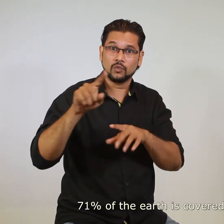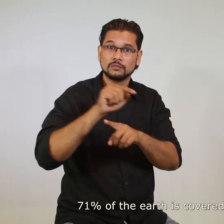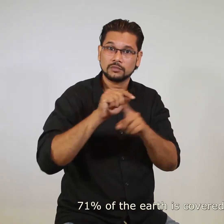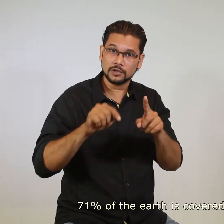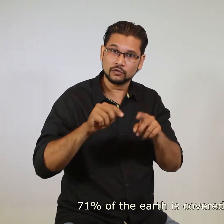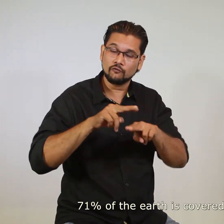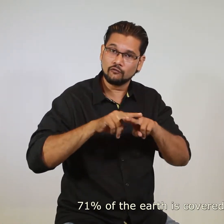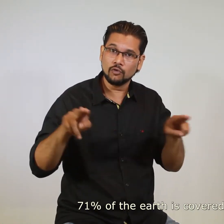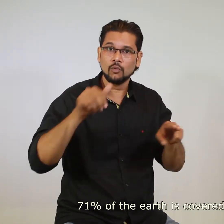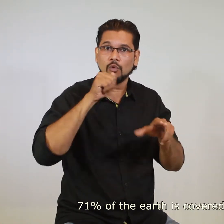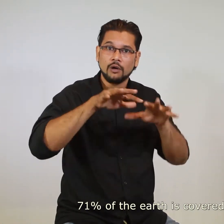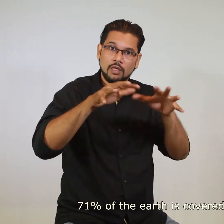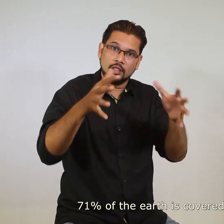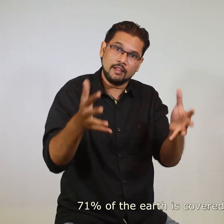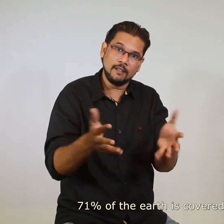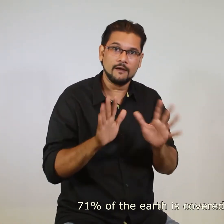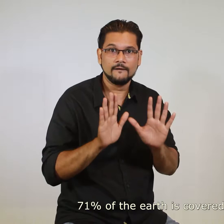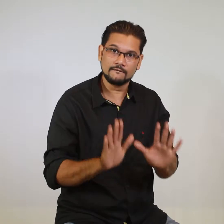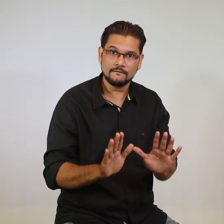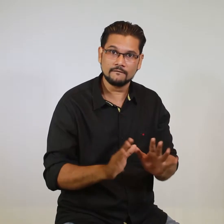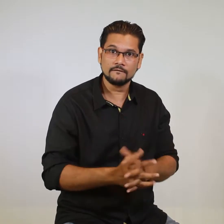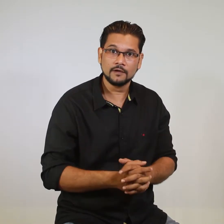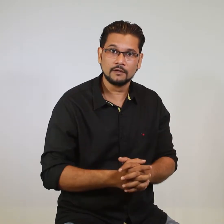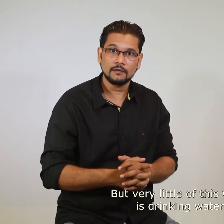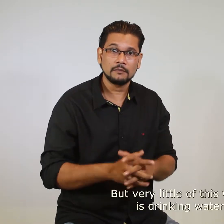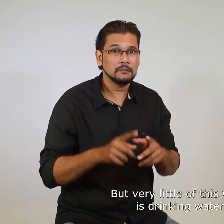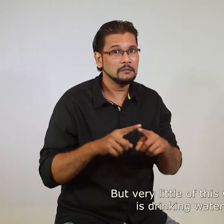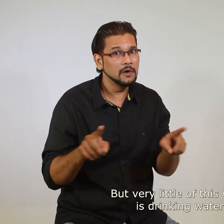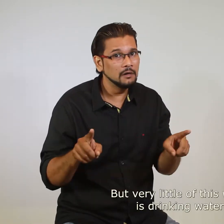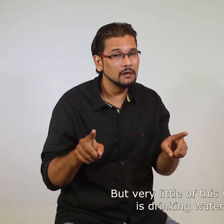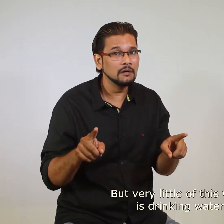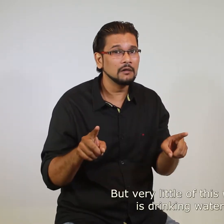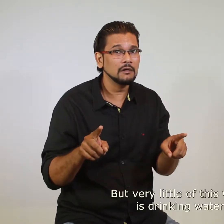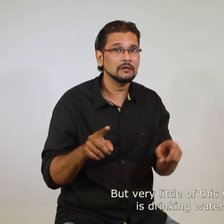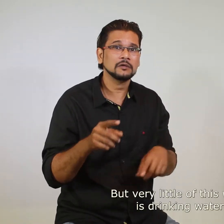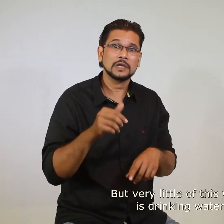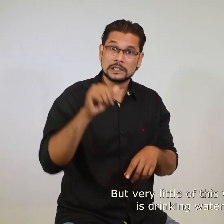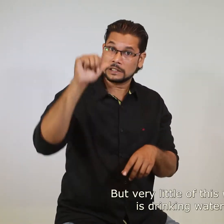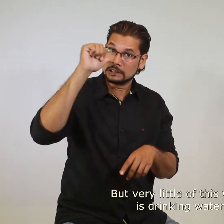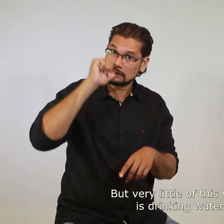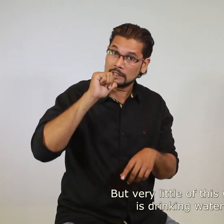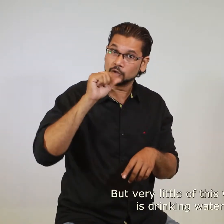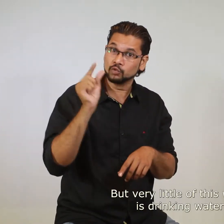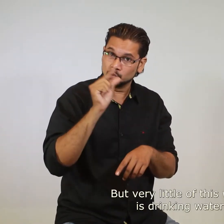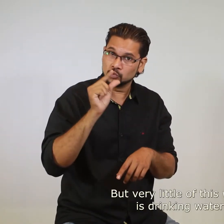"71% of the earth is covered with water. But very little of this water is drinking